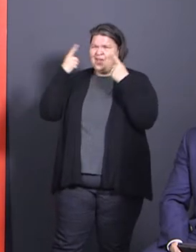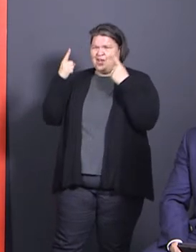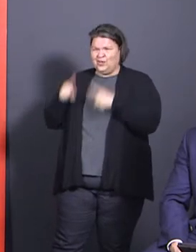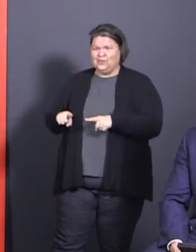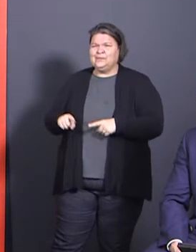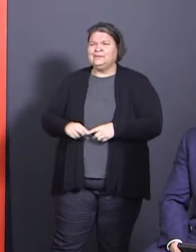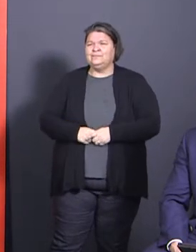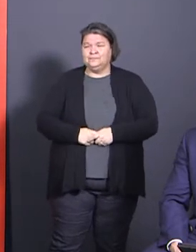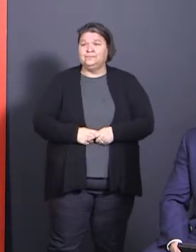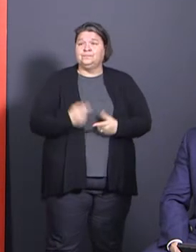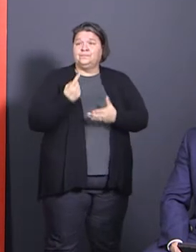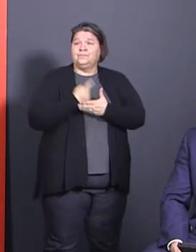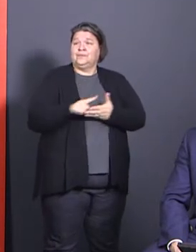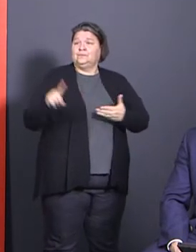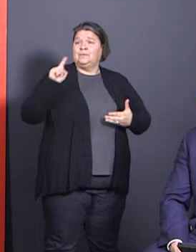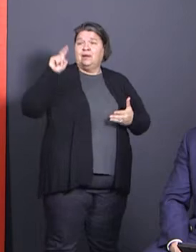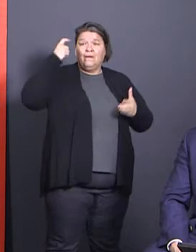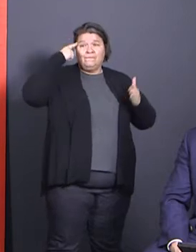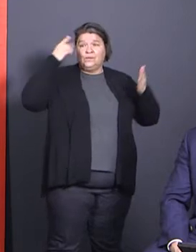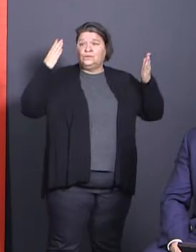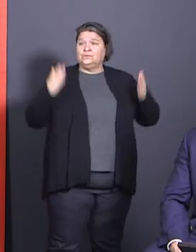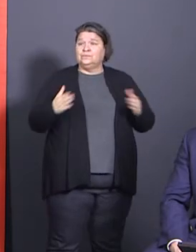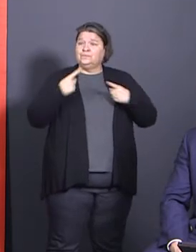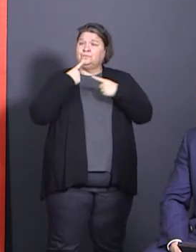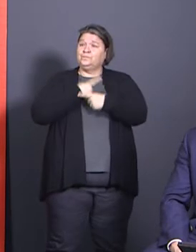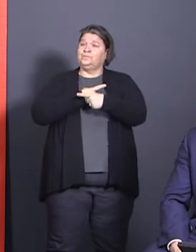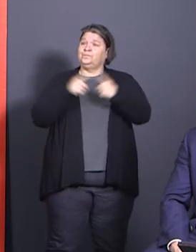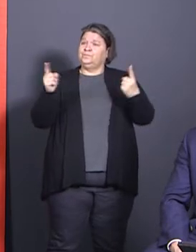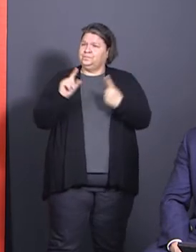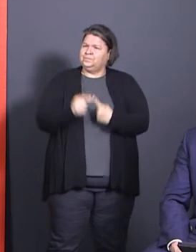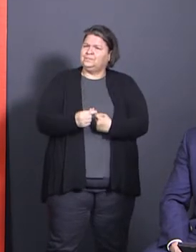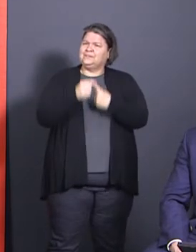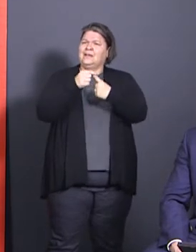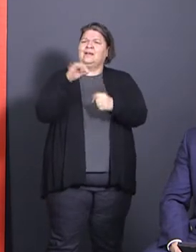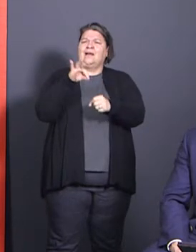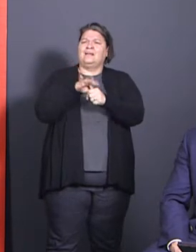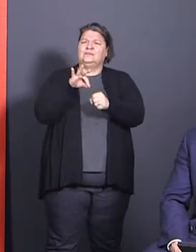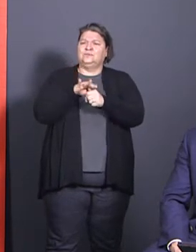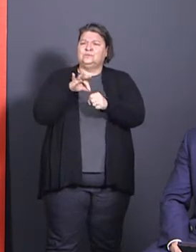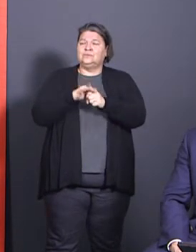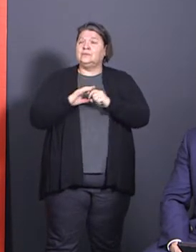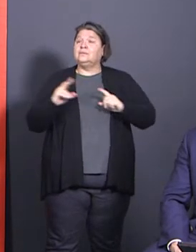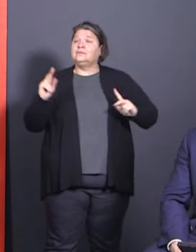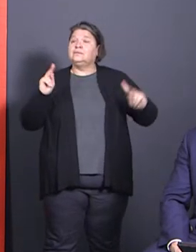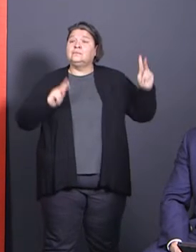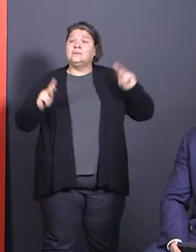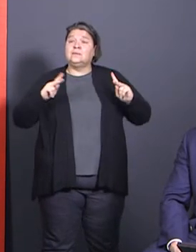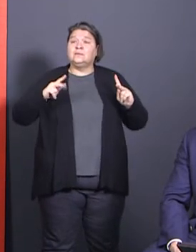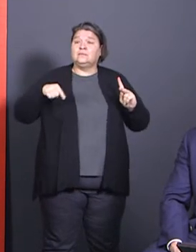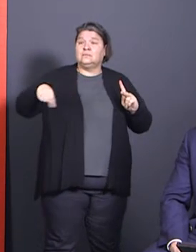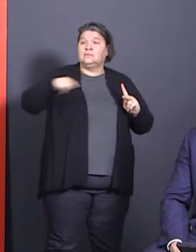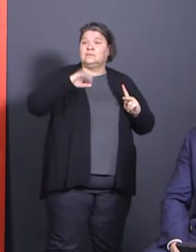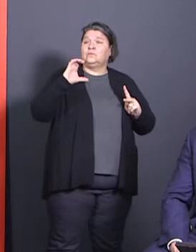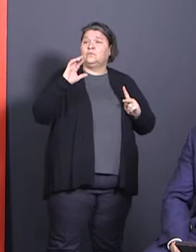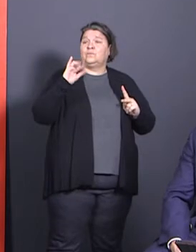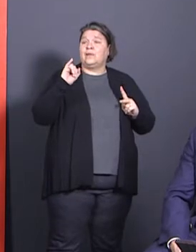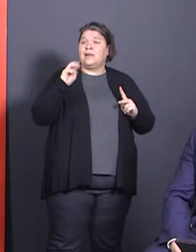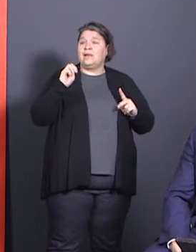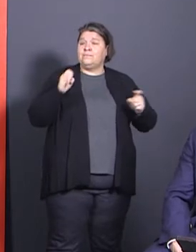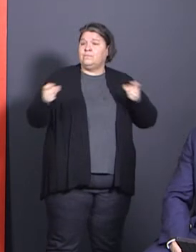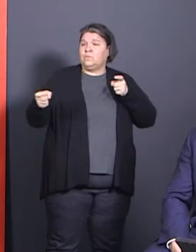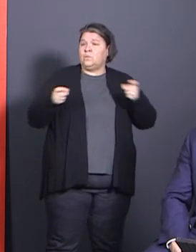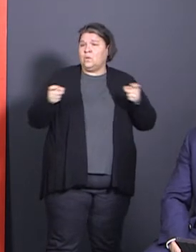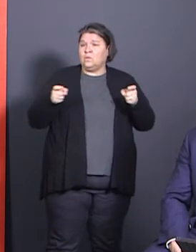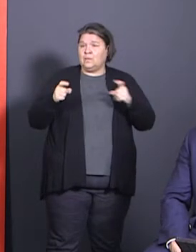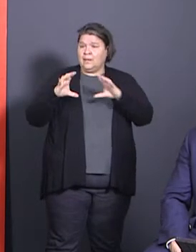a special election for our CCPD, which is Citizens Crime Control Prevention. It was originally scheduled for May